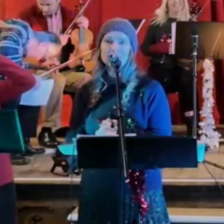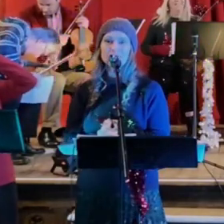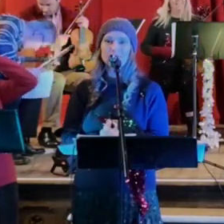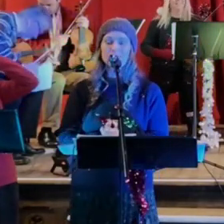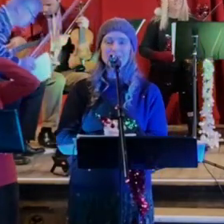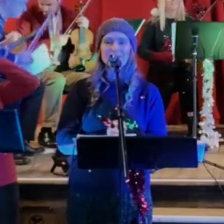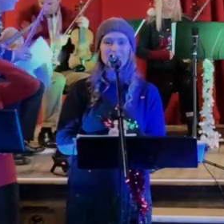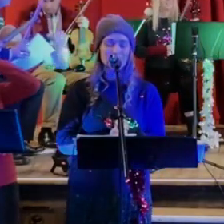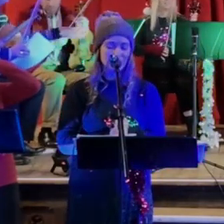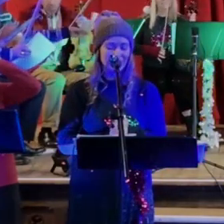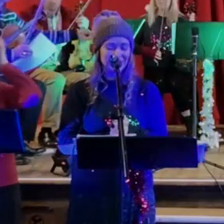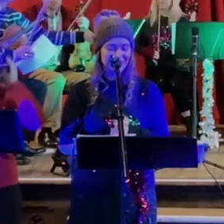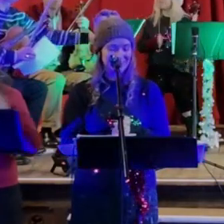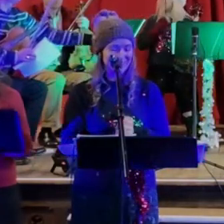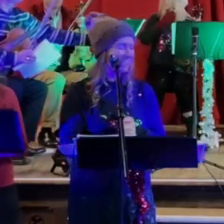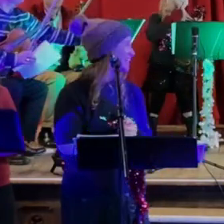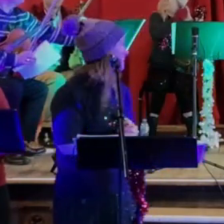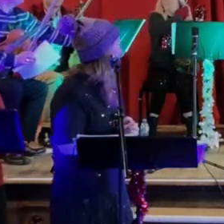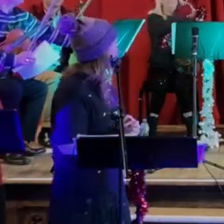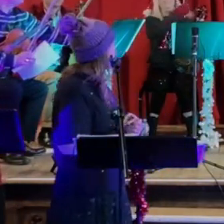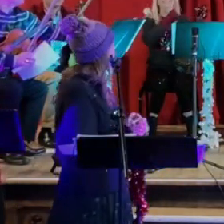to go back to their own classes.